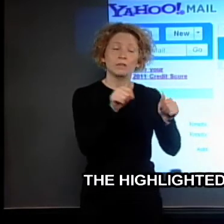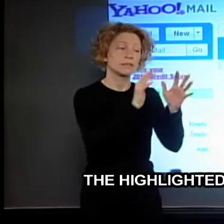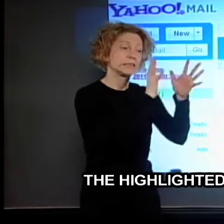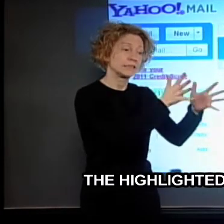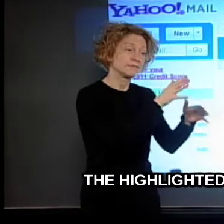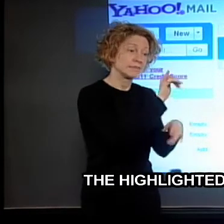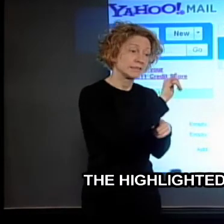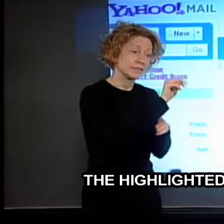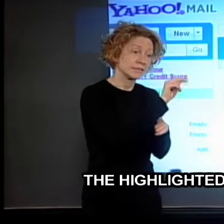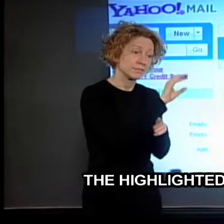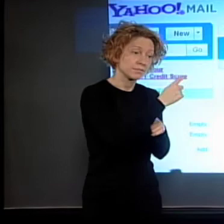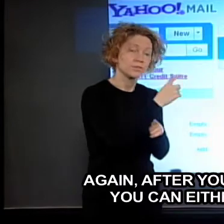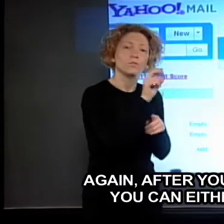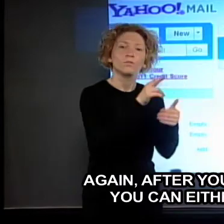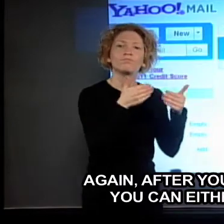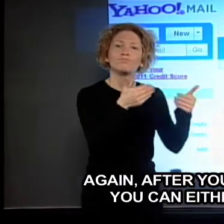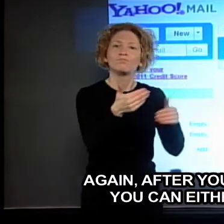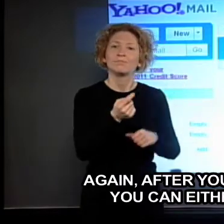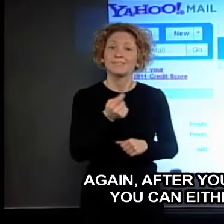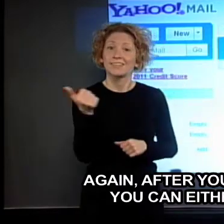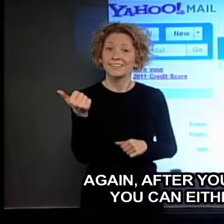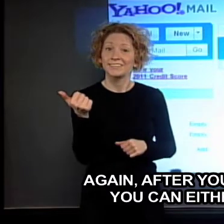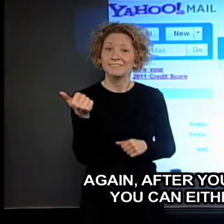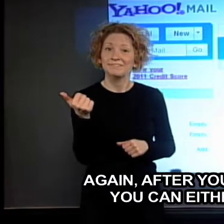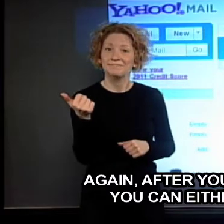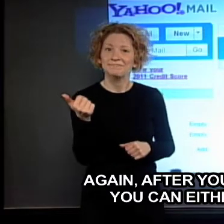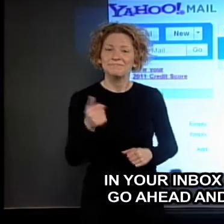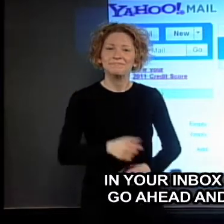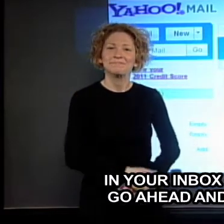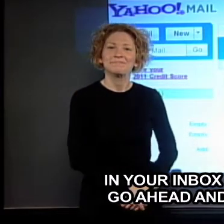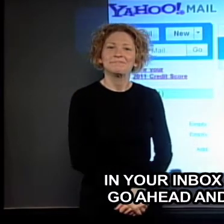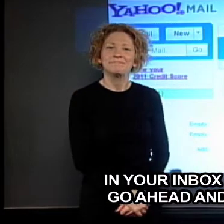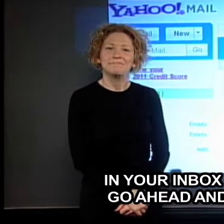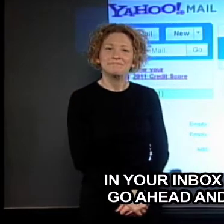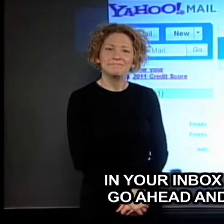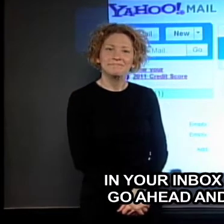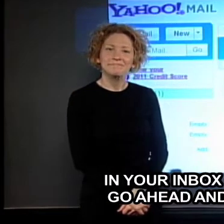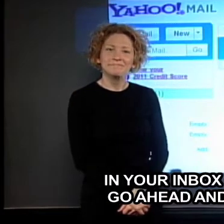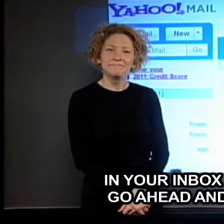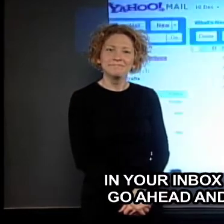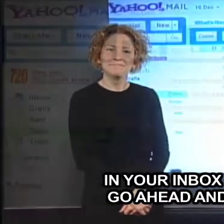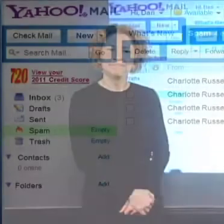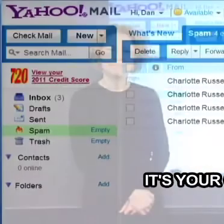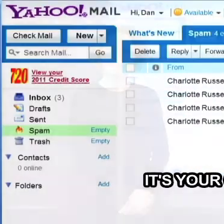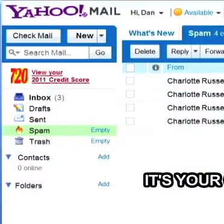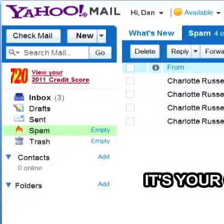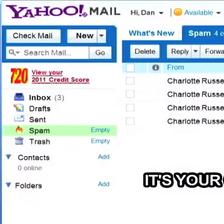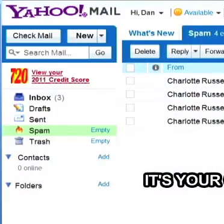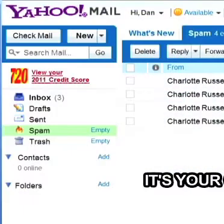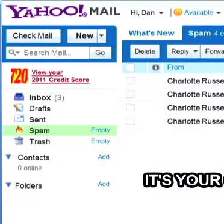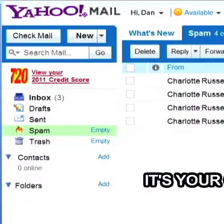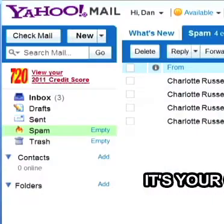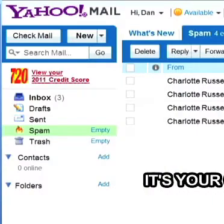light highlighted one as well. Again, after you've read the email, you can either leave it in your inbox or you can go ahead and delete it. It's your option.